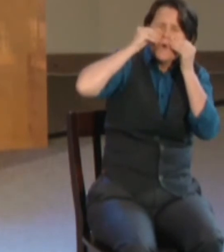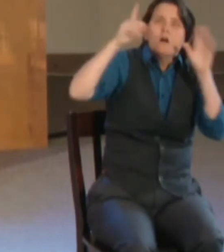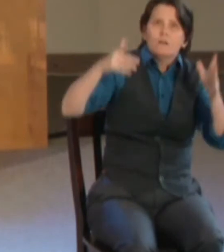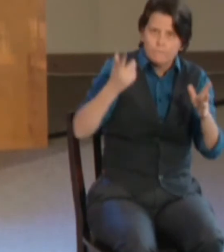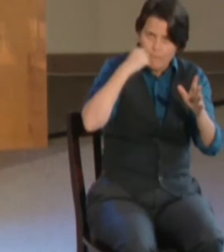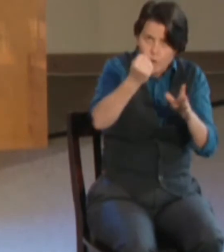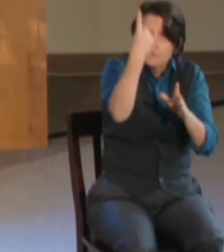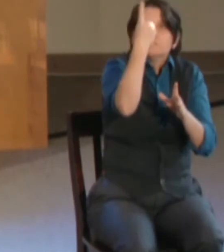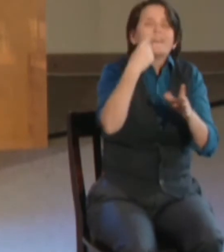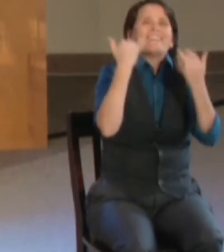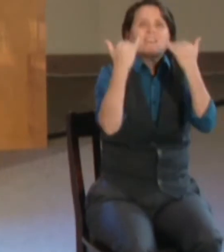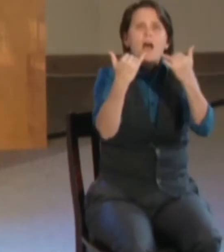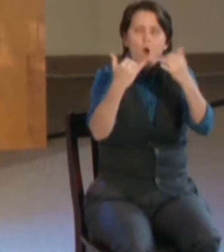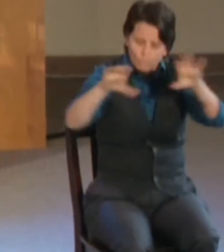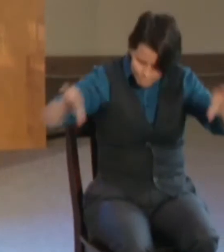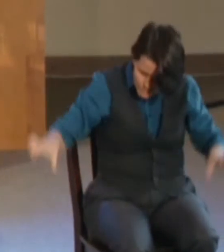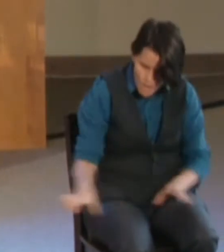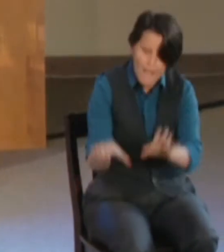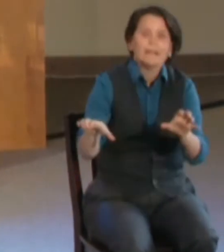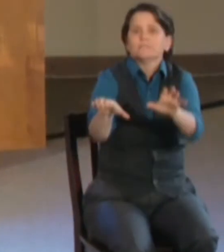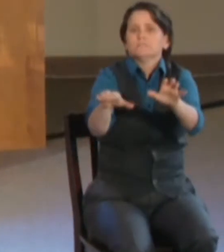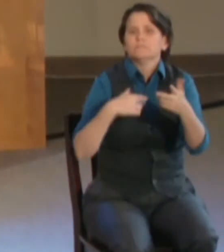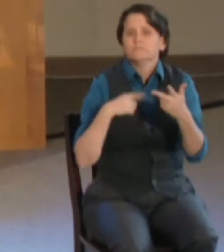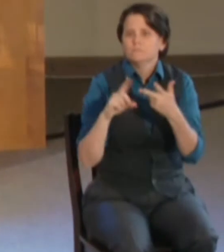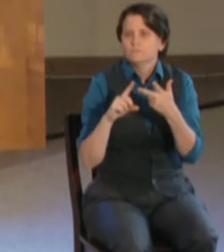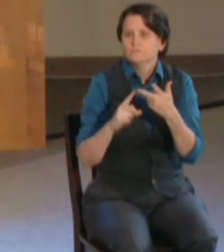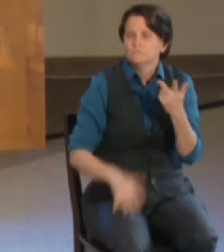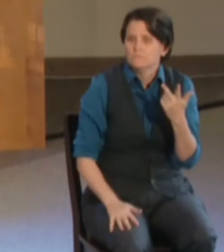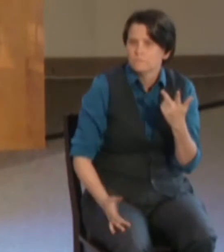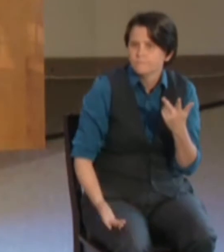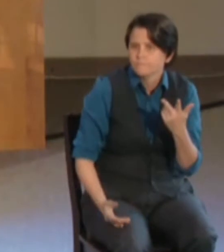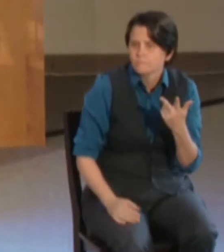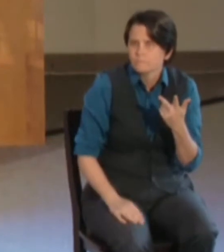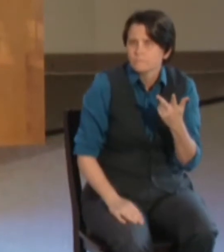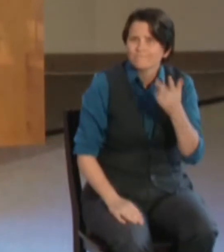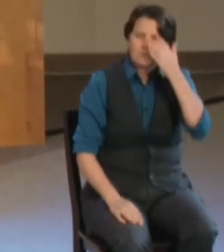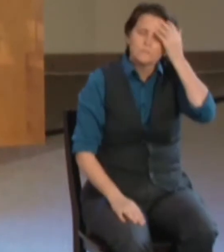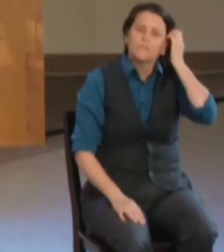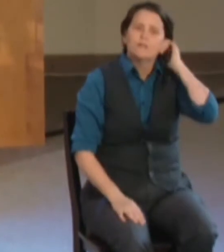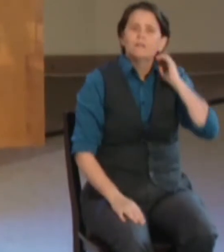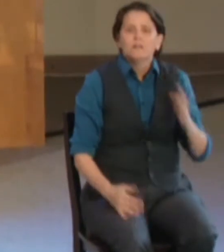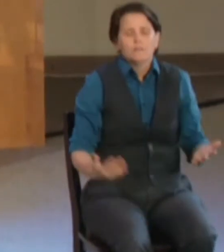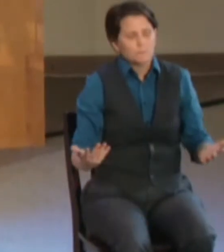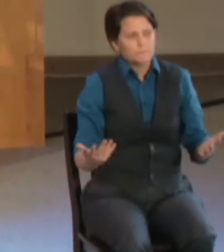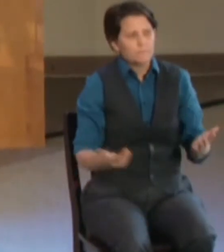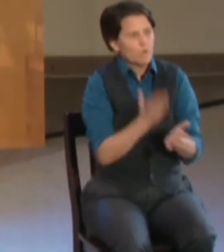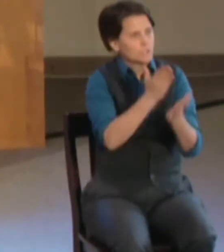into creating a new world that works for all. Now, I know this may sound irreverent for some of